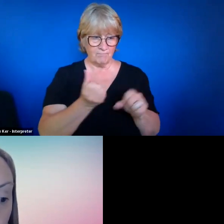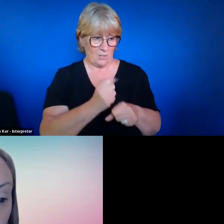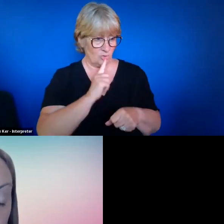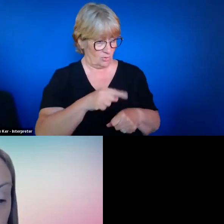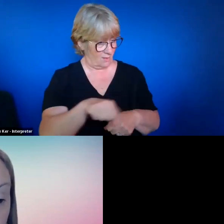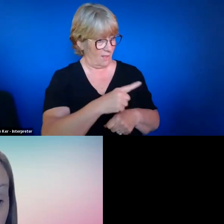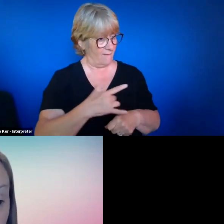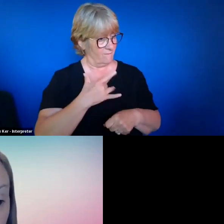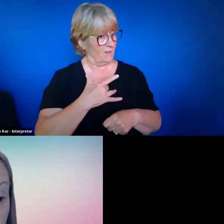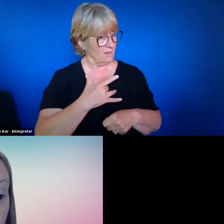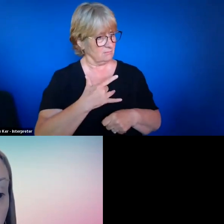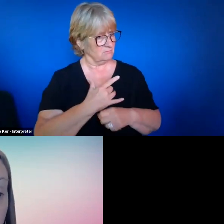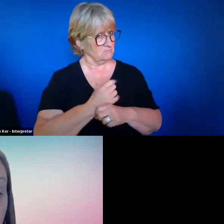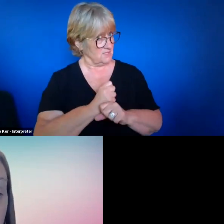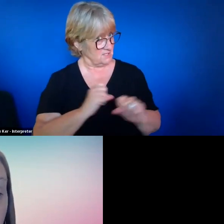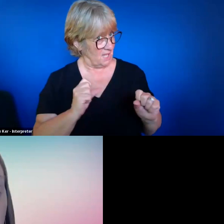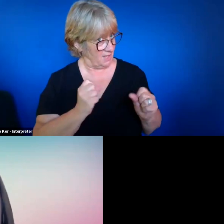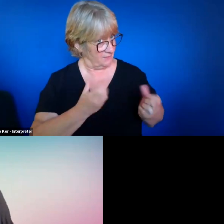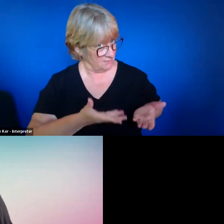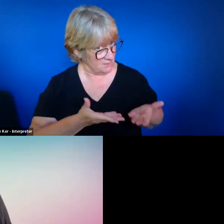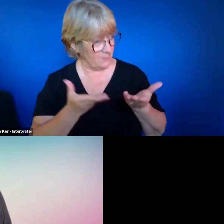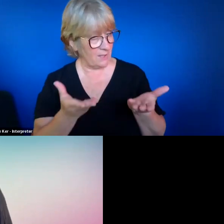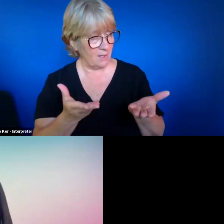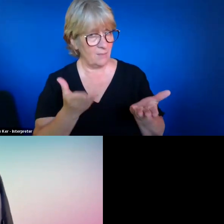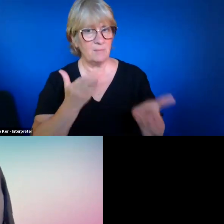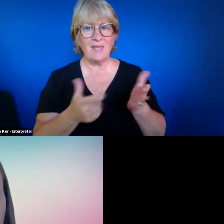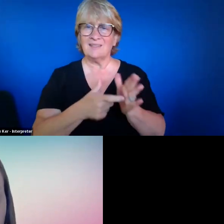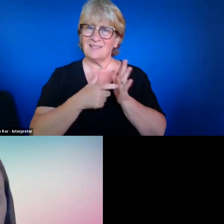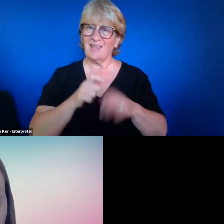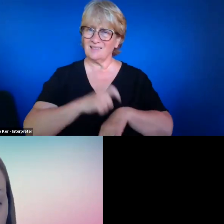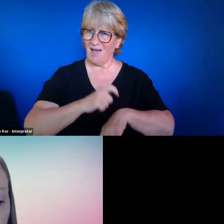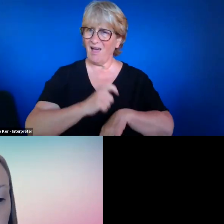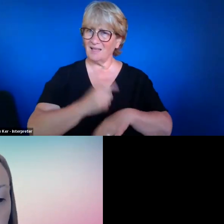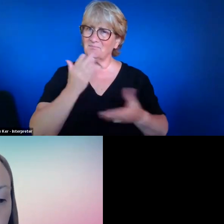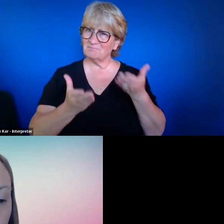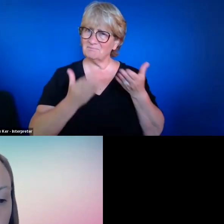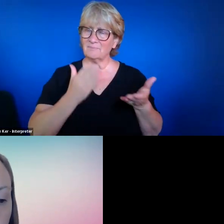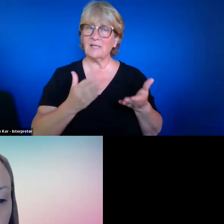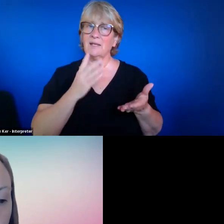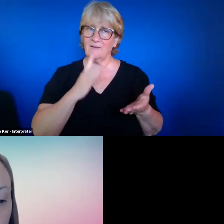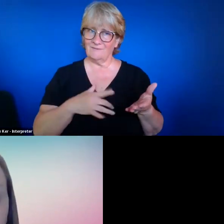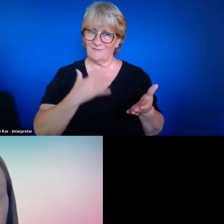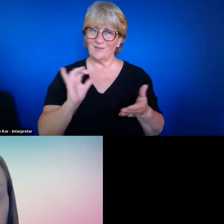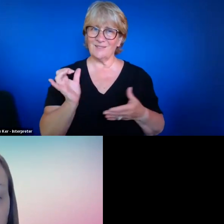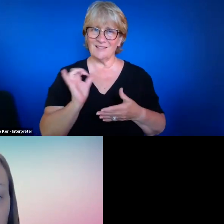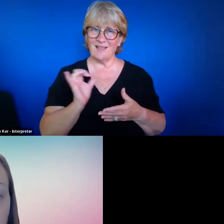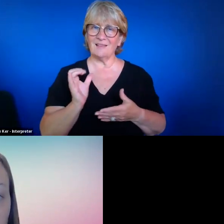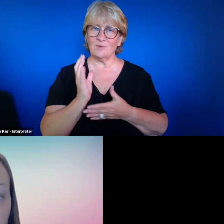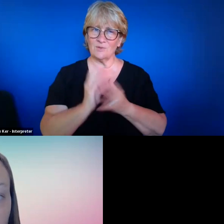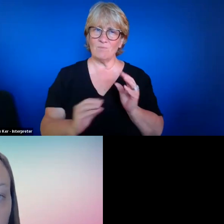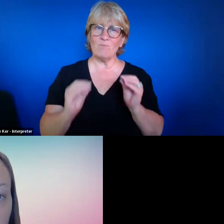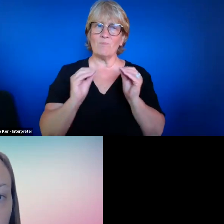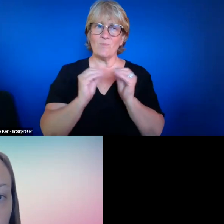feel trusted and safe in speaking up? And it may take some time, but it does feel like there's some more to